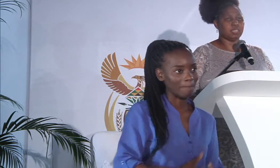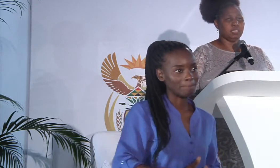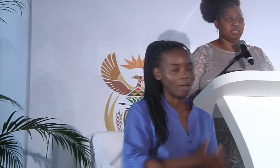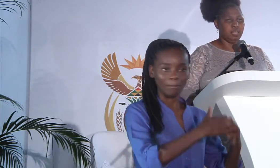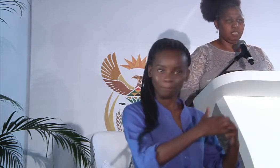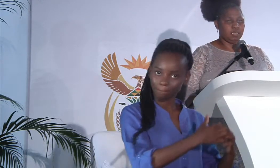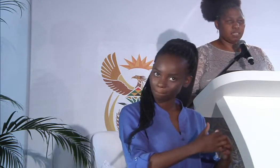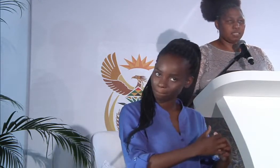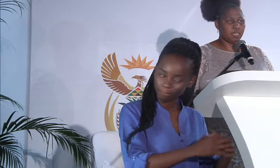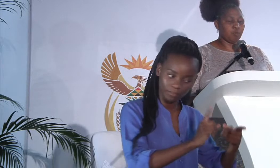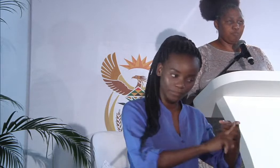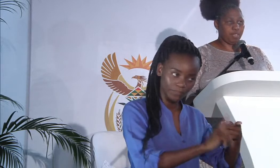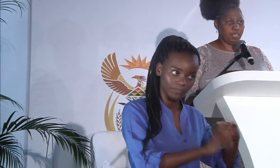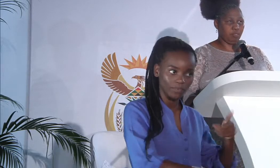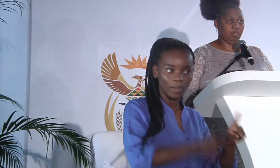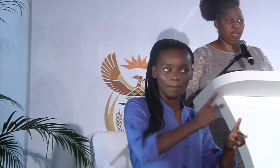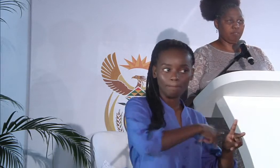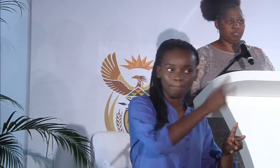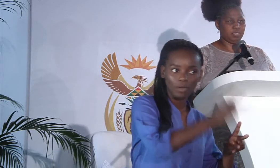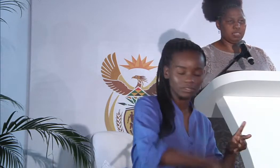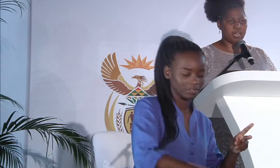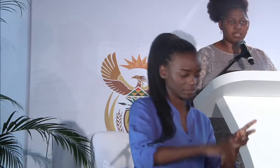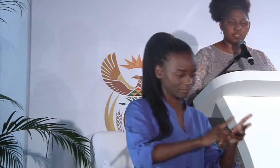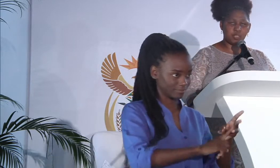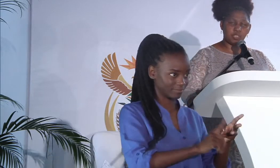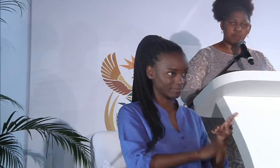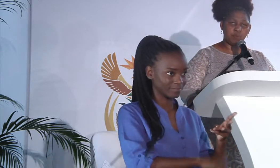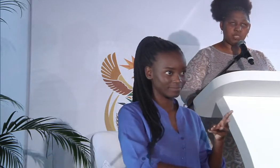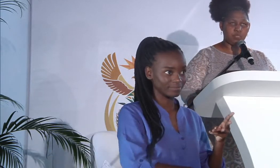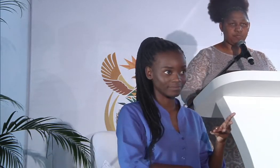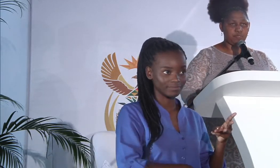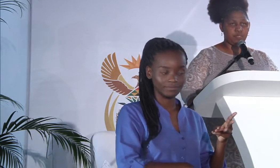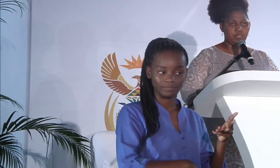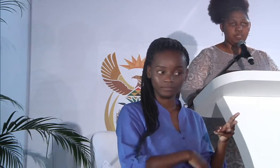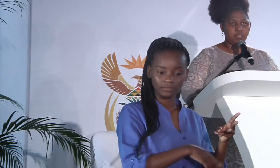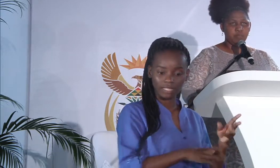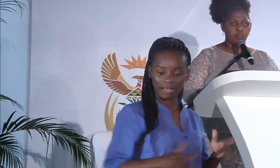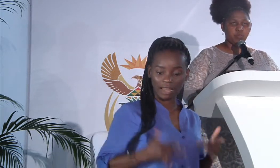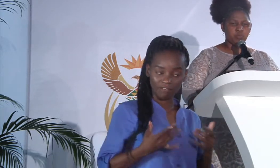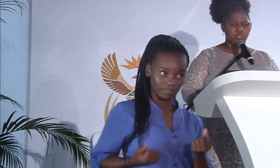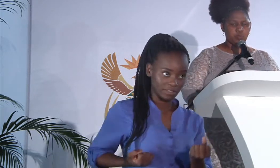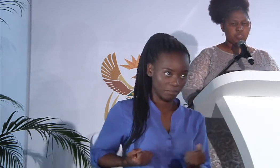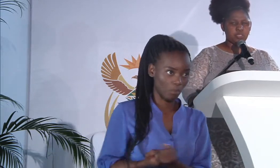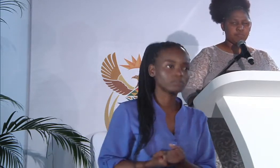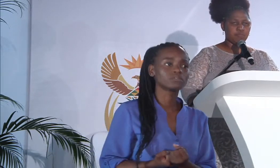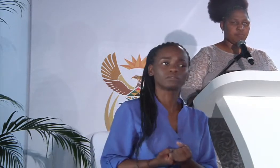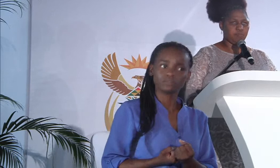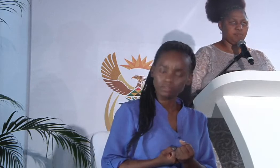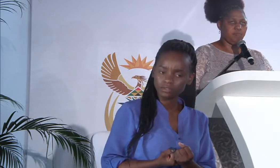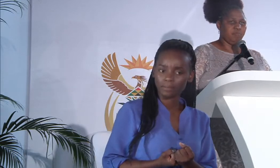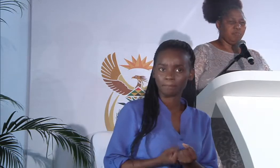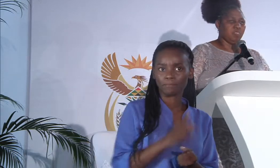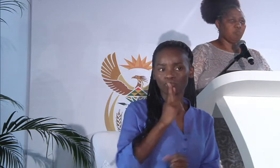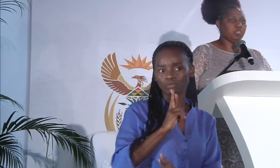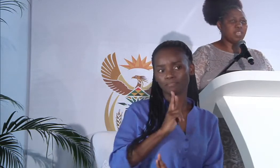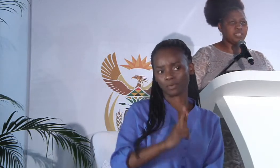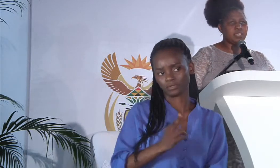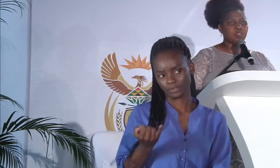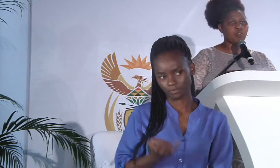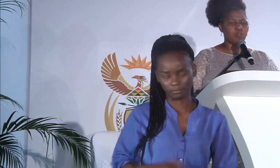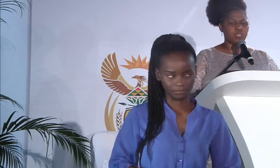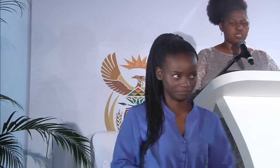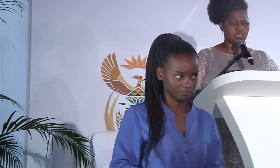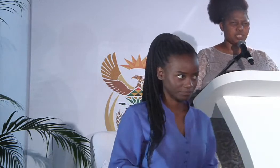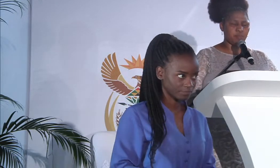policies that take you further in your lives, that are supportive, but also responsive. We stand here